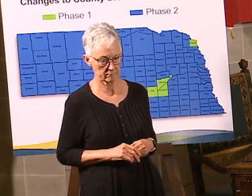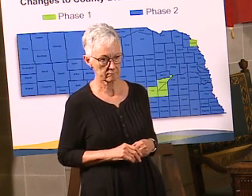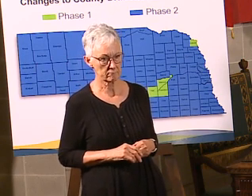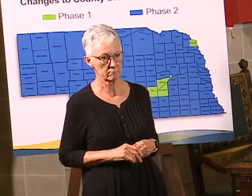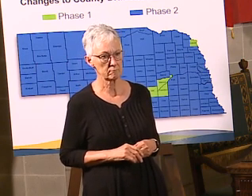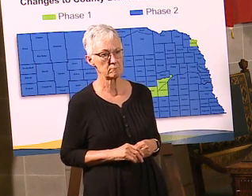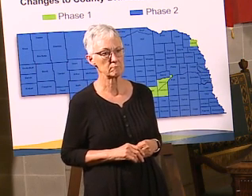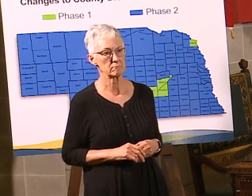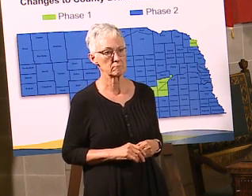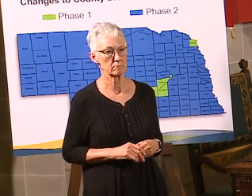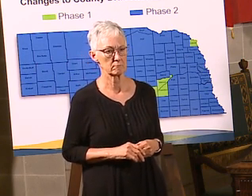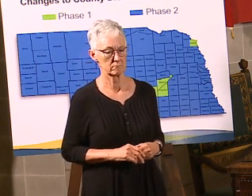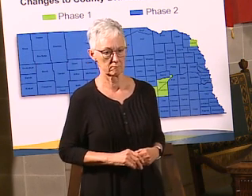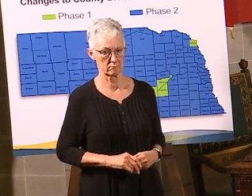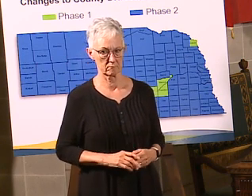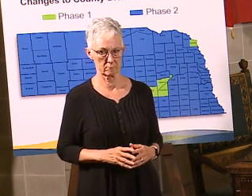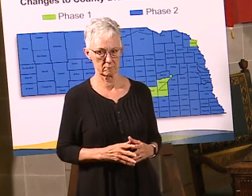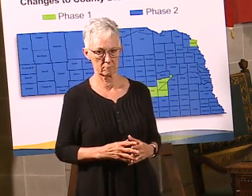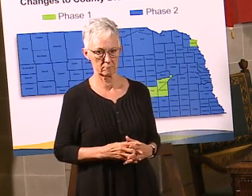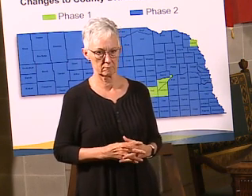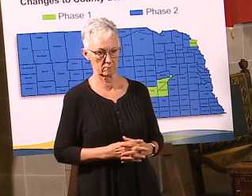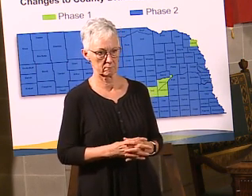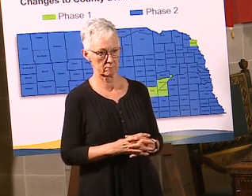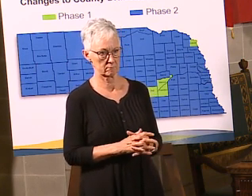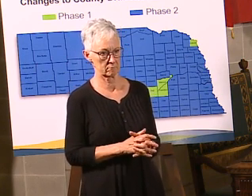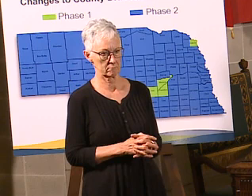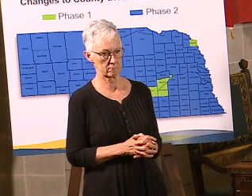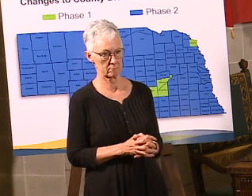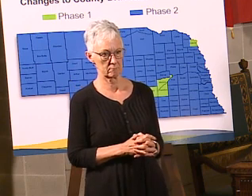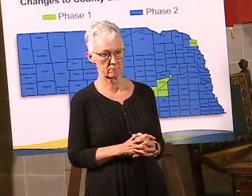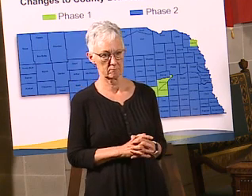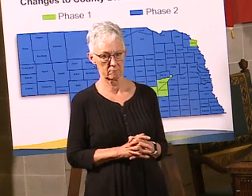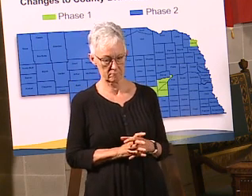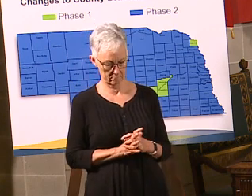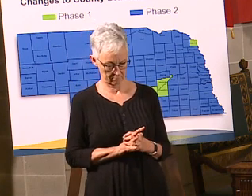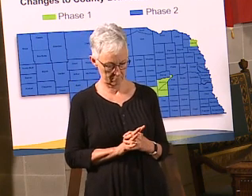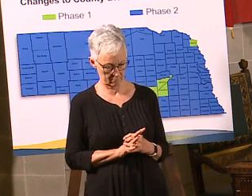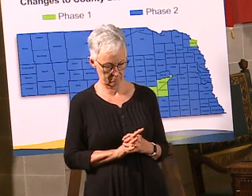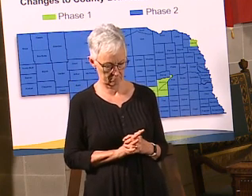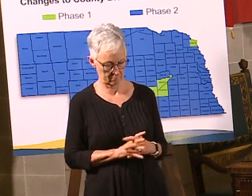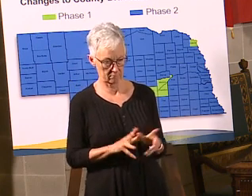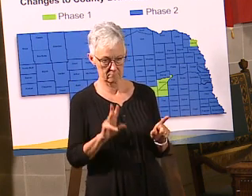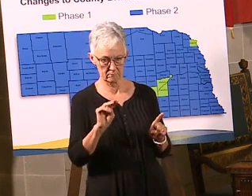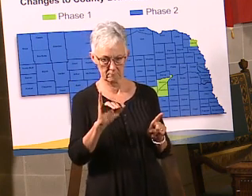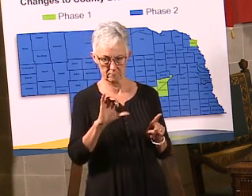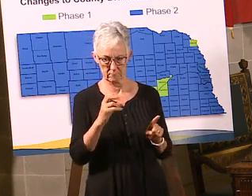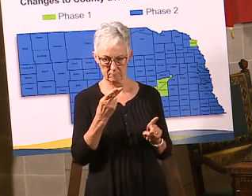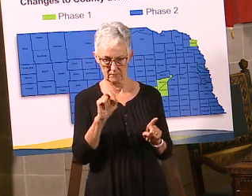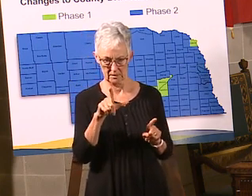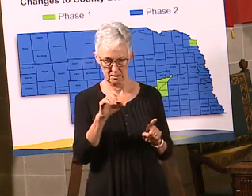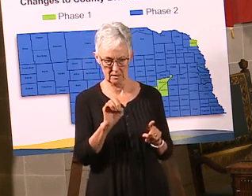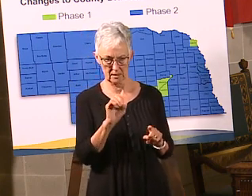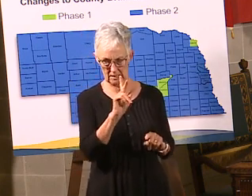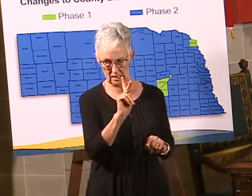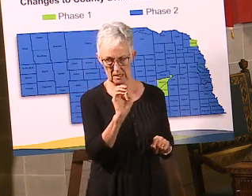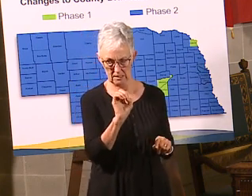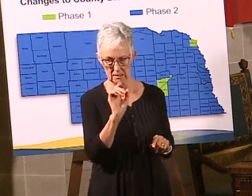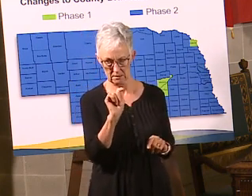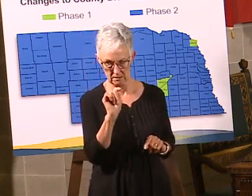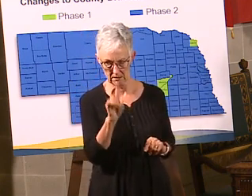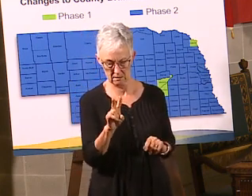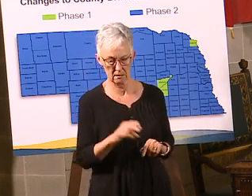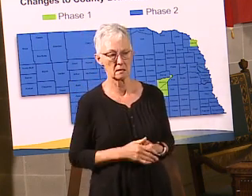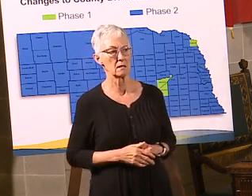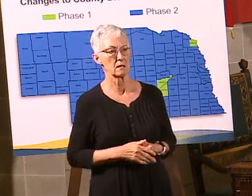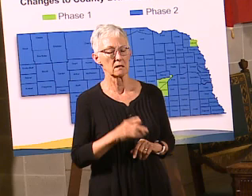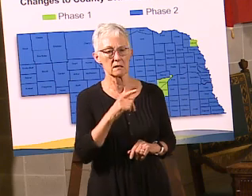the facility be shut down and people move into a hospital. What do you think about that? So Michelle Bender at KETV says